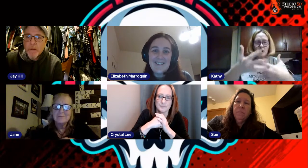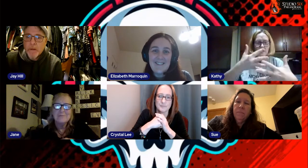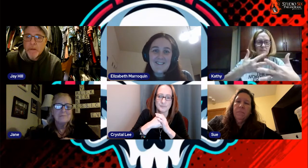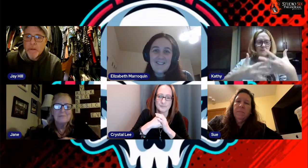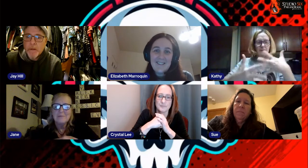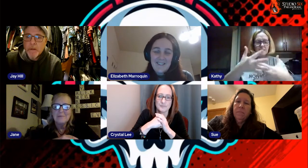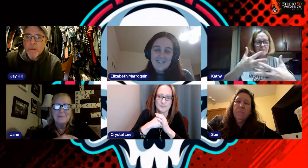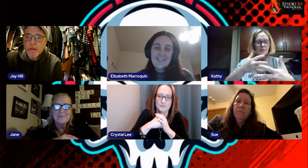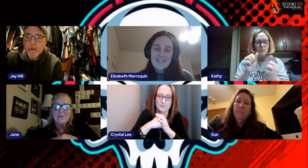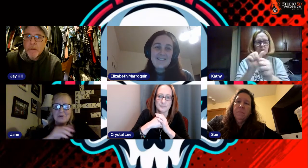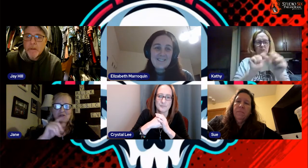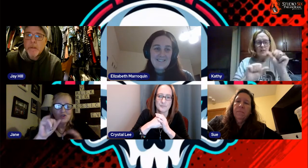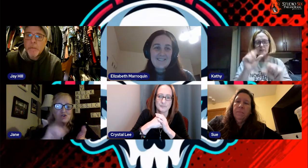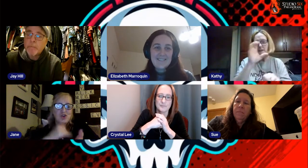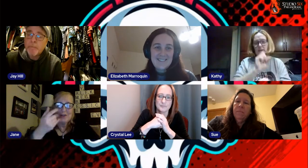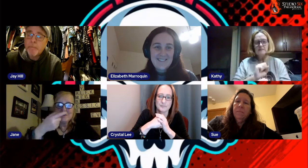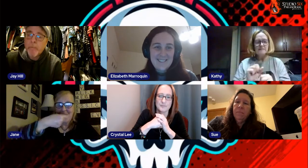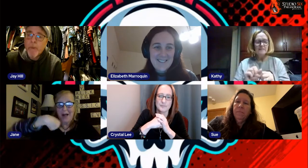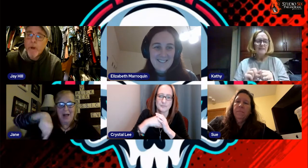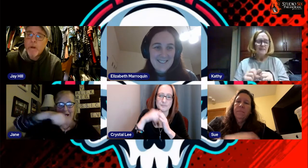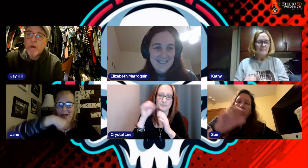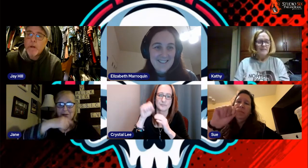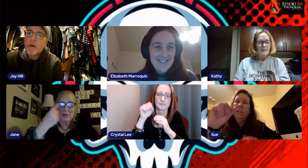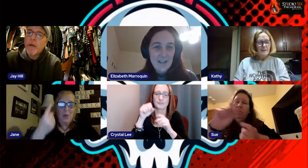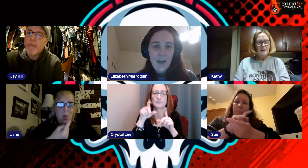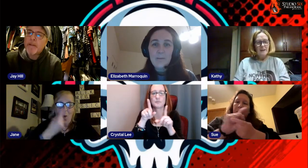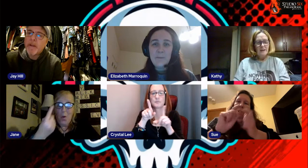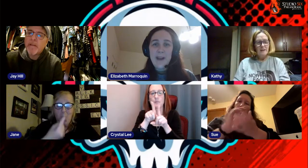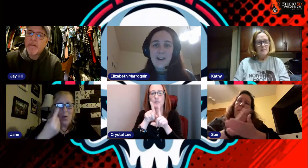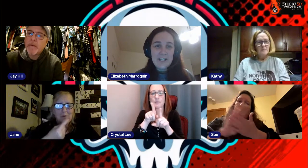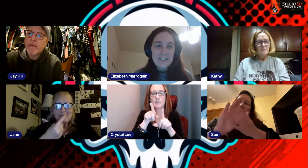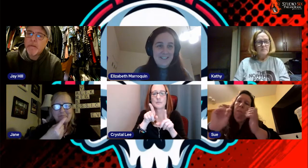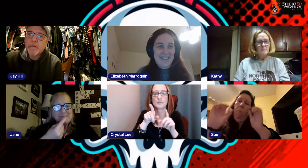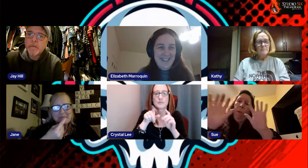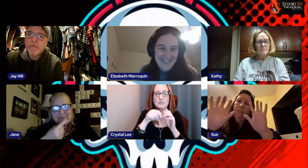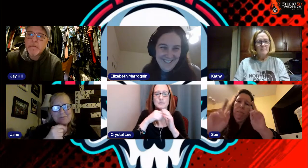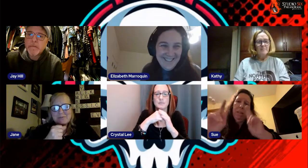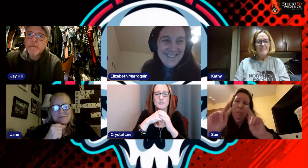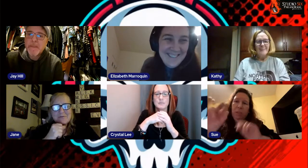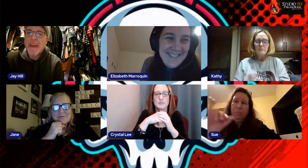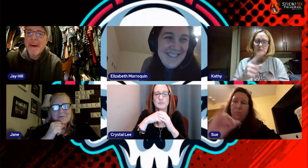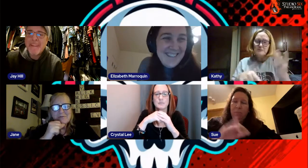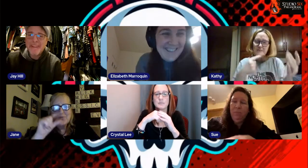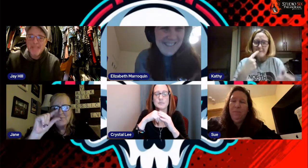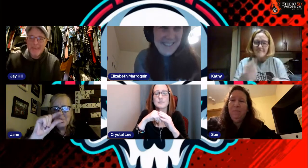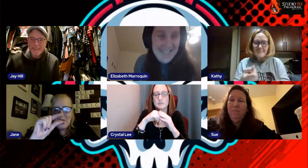like work with each other, I guess. No, that makes come sense. To Maryland.